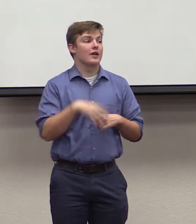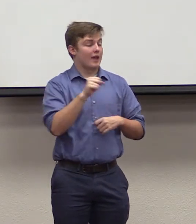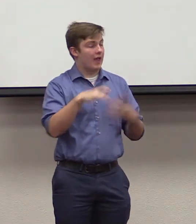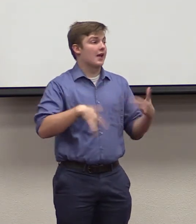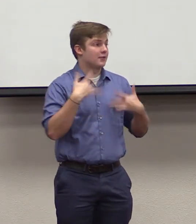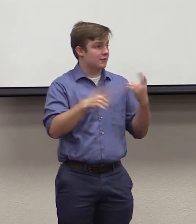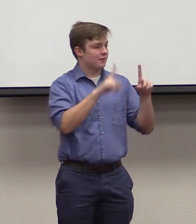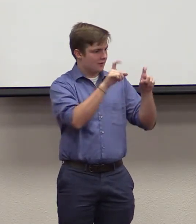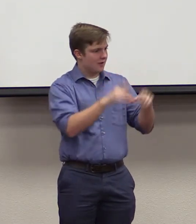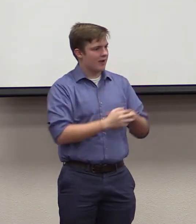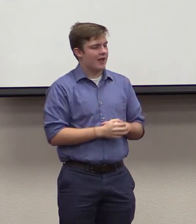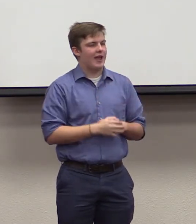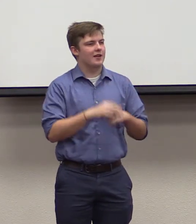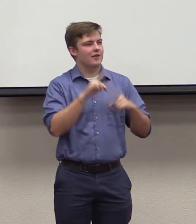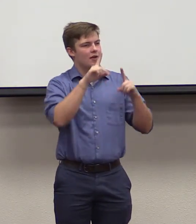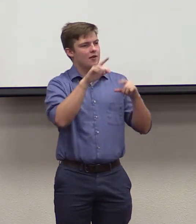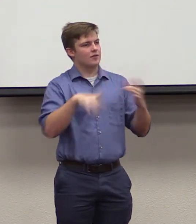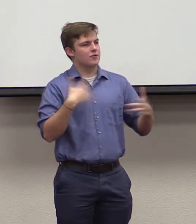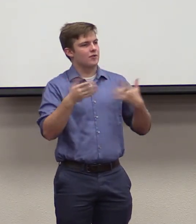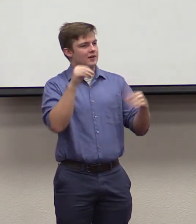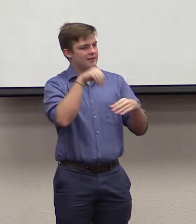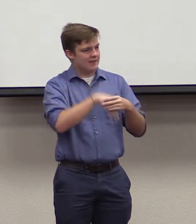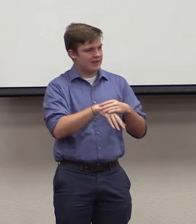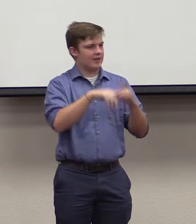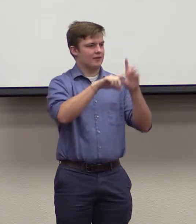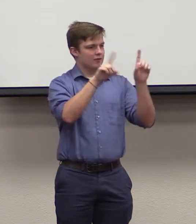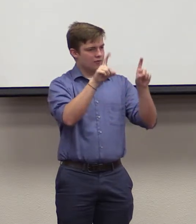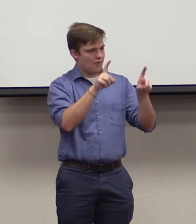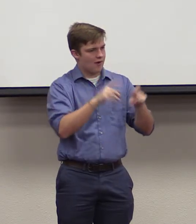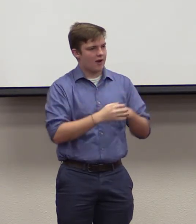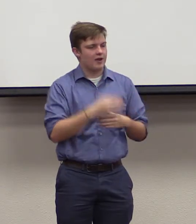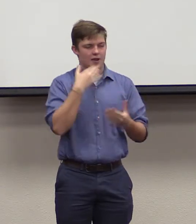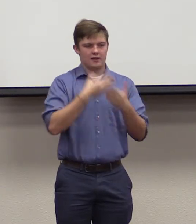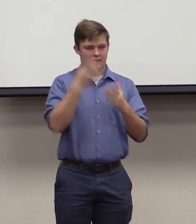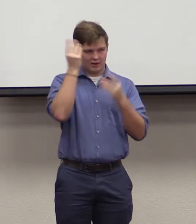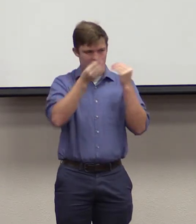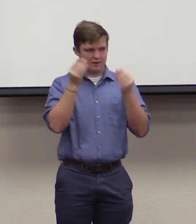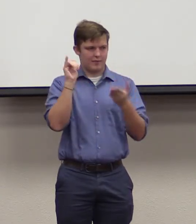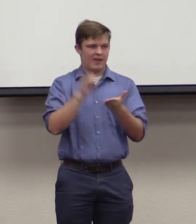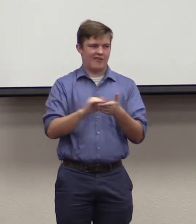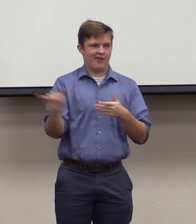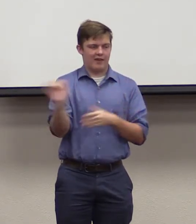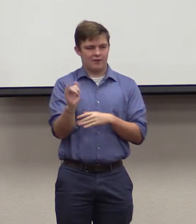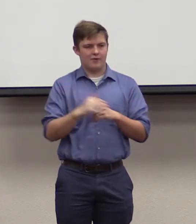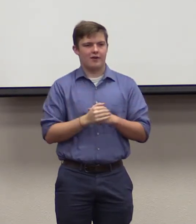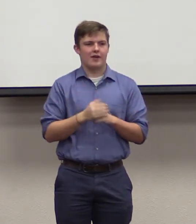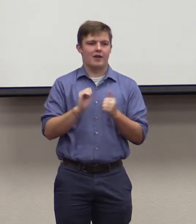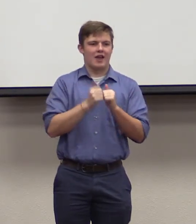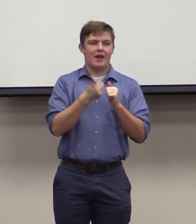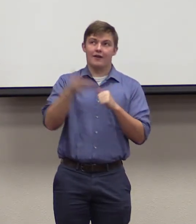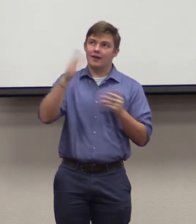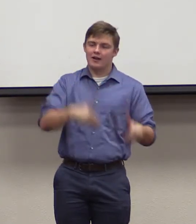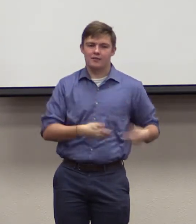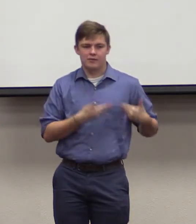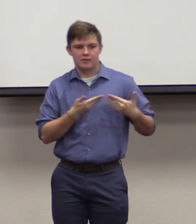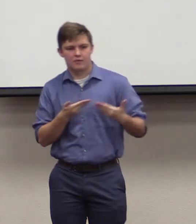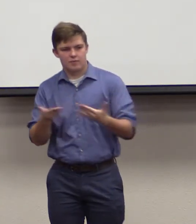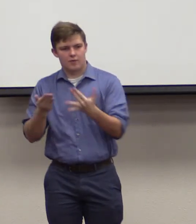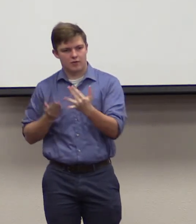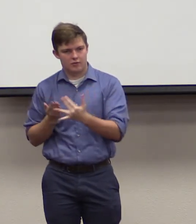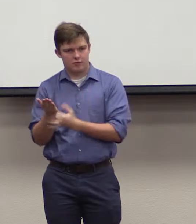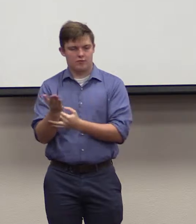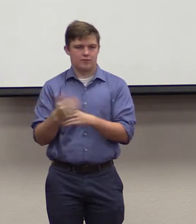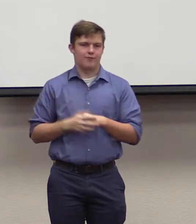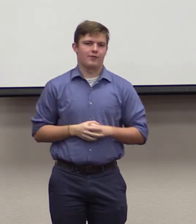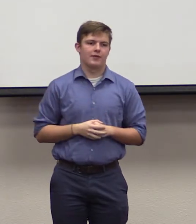joys in trials. Good to think about that as well, how God has brought you through some of those difficulties.